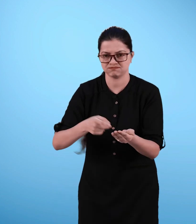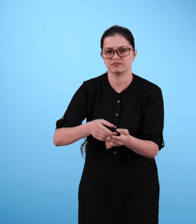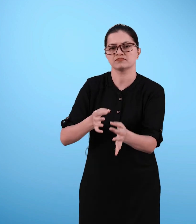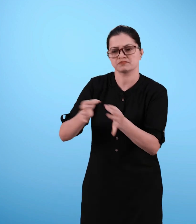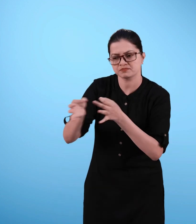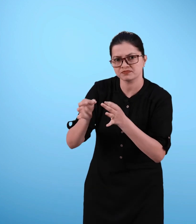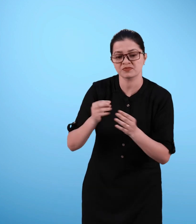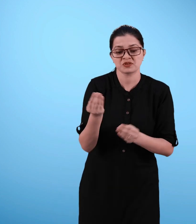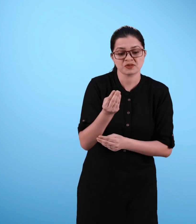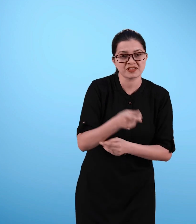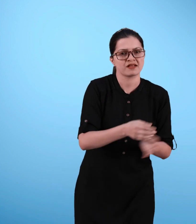were synthetic.